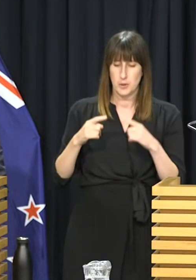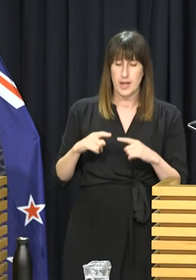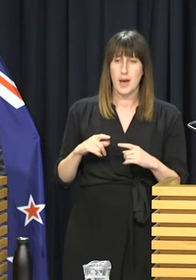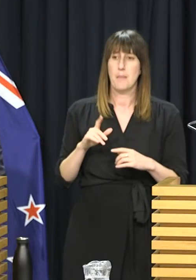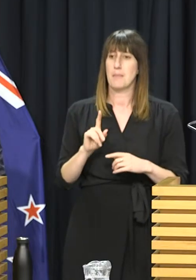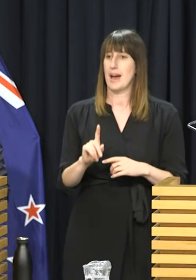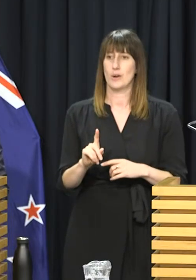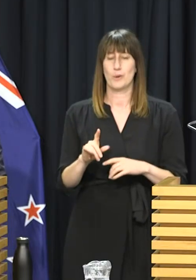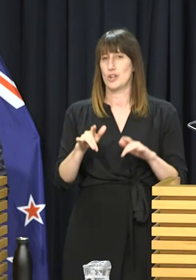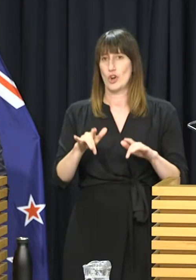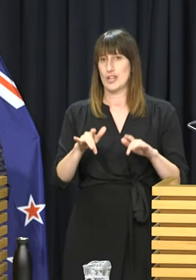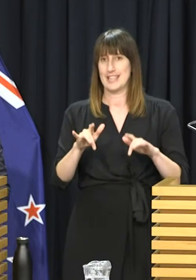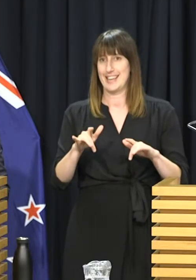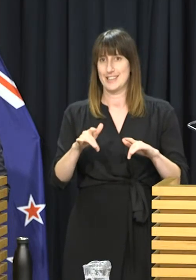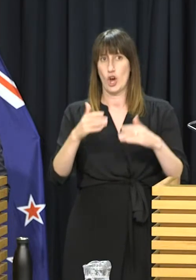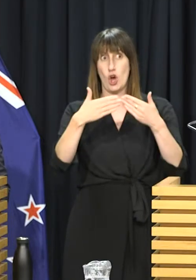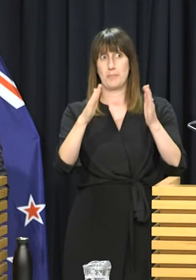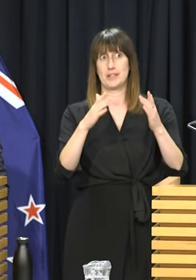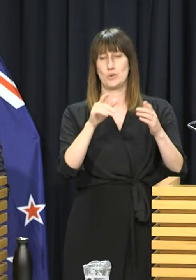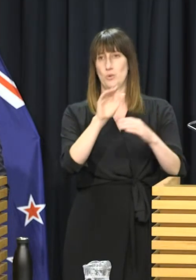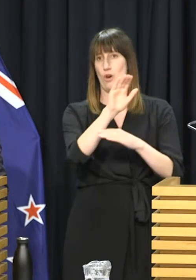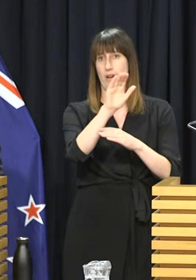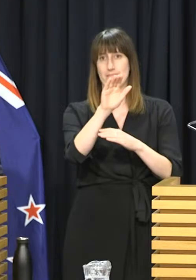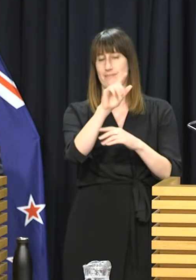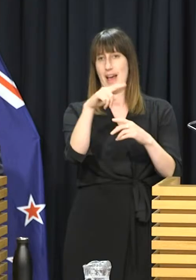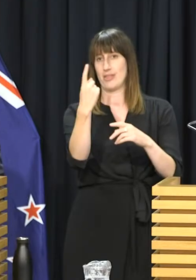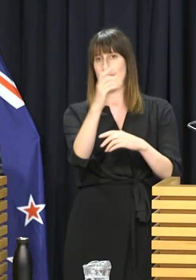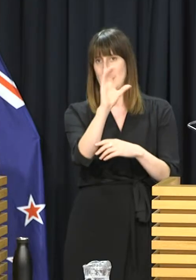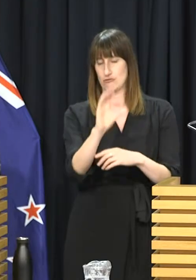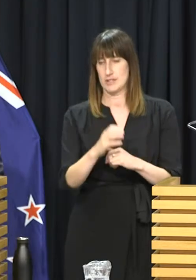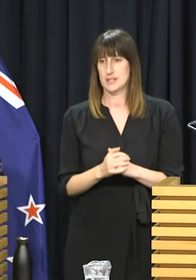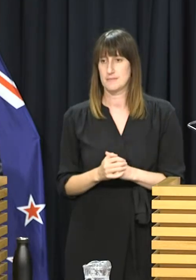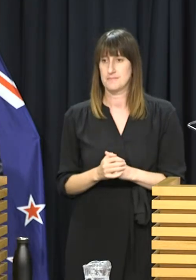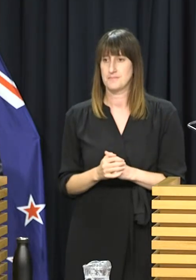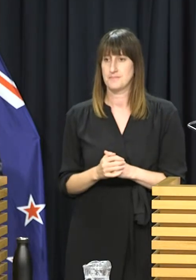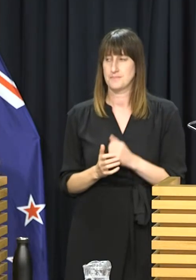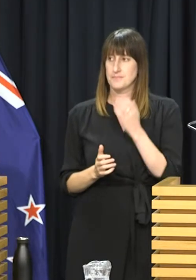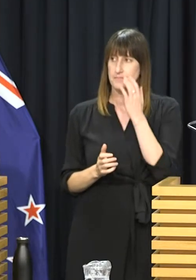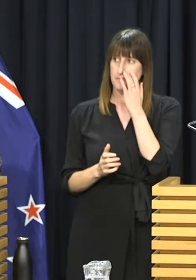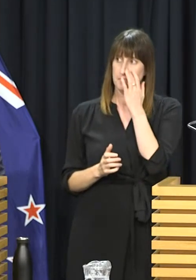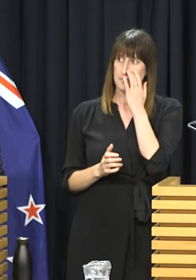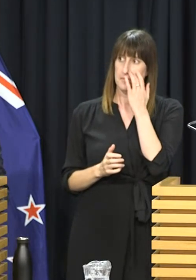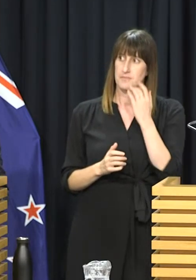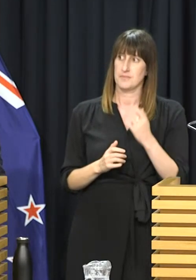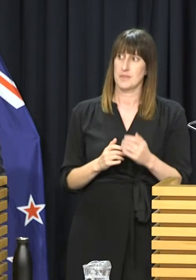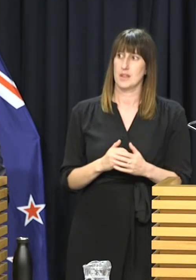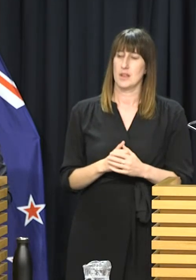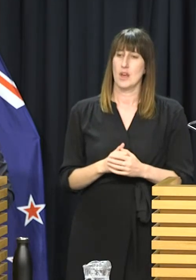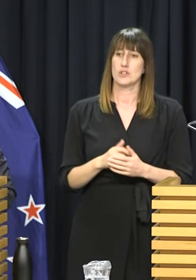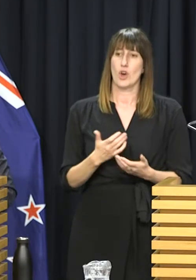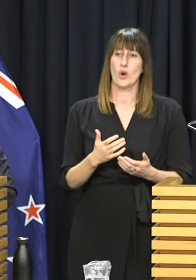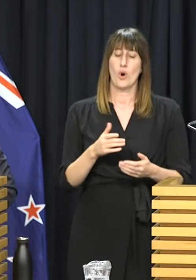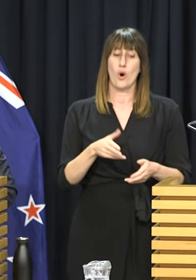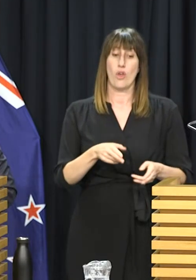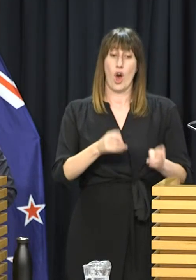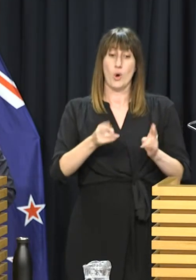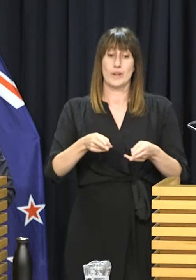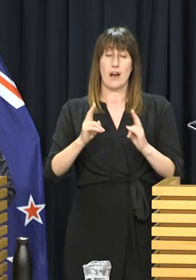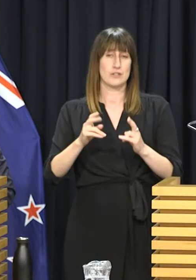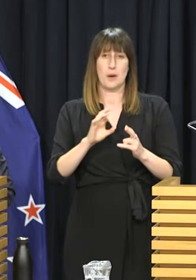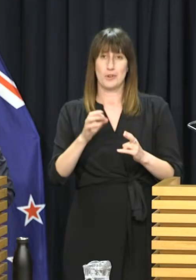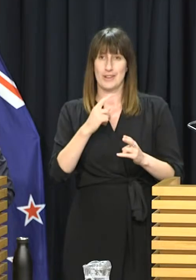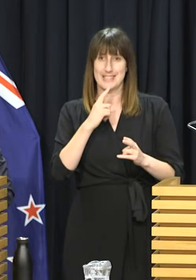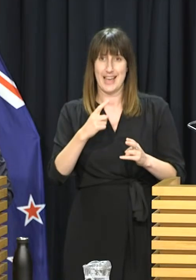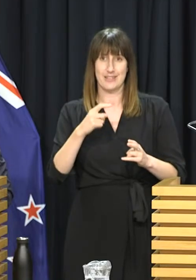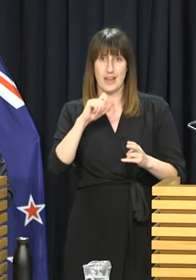point guarantee that all of the space that's made available from a trans-Tasman bubble will be re-released again. So you're saying